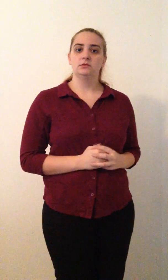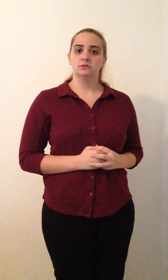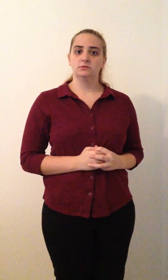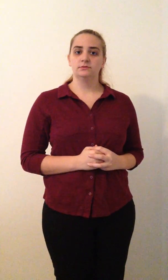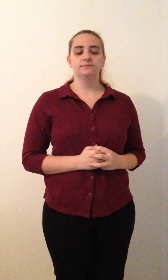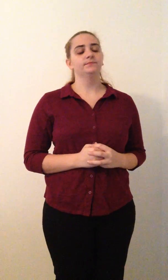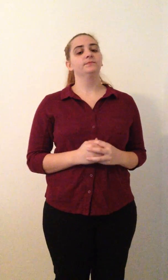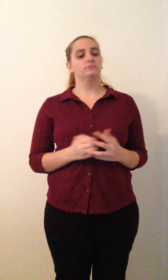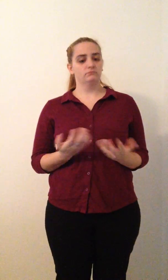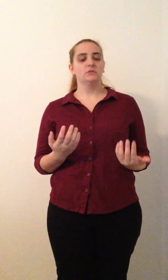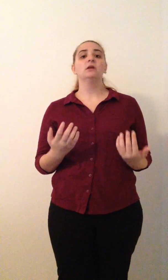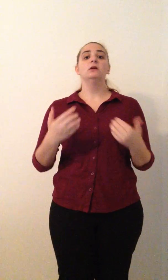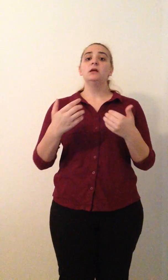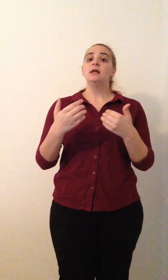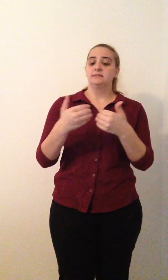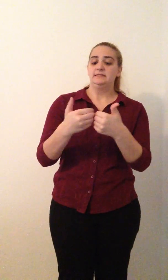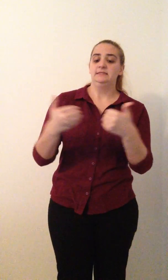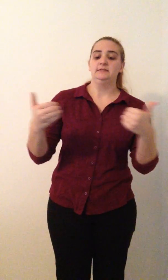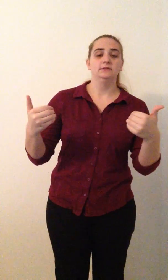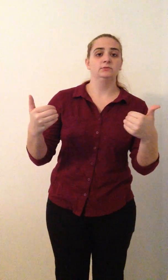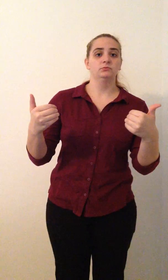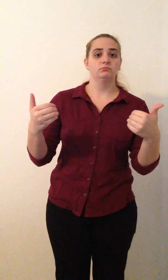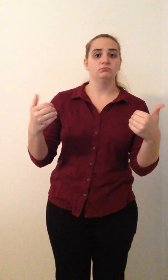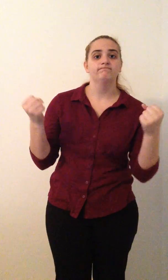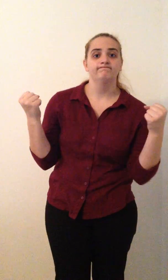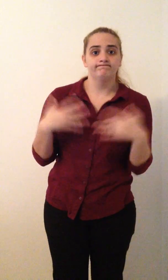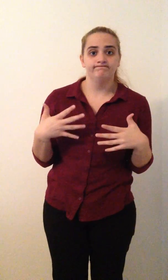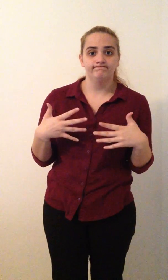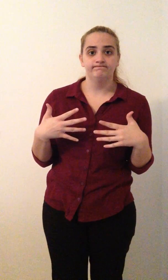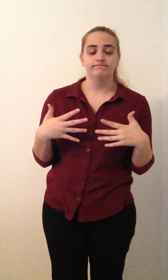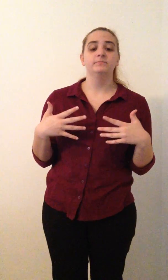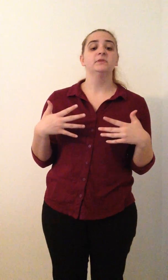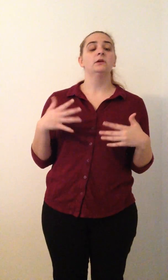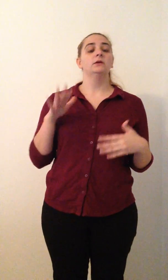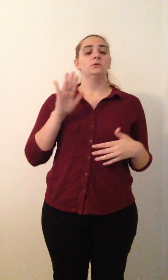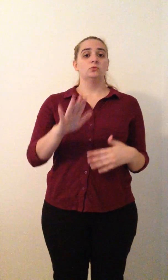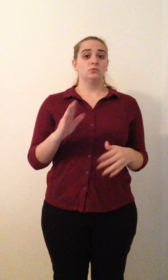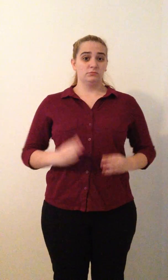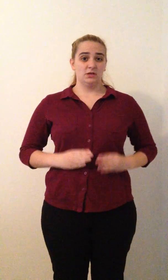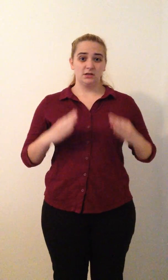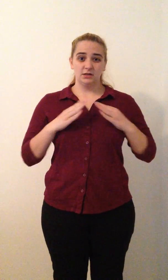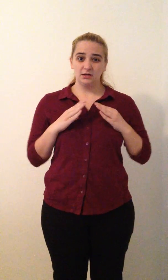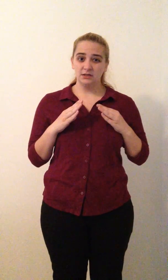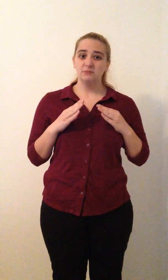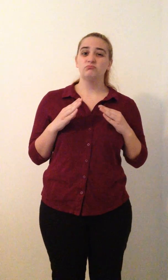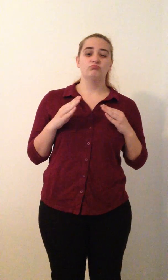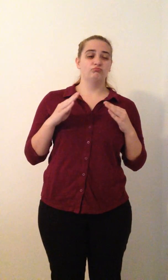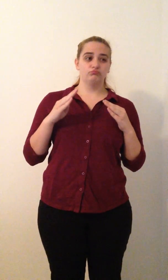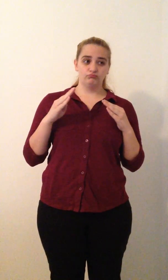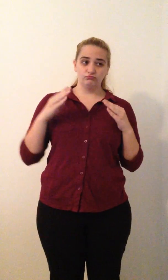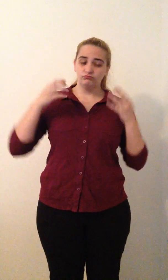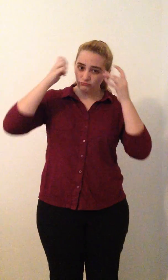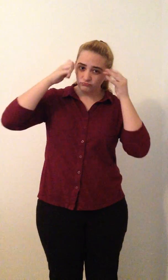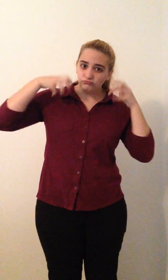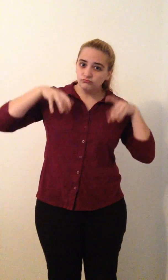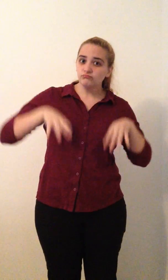essentially separation anxiety. And our body is wired so that if we lose our caregivers,